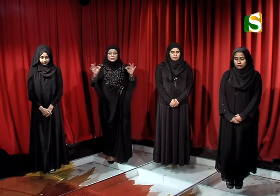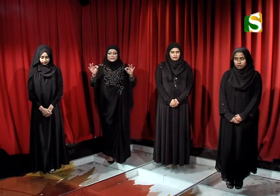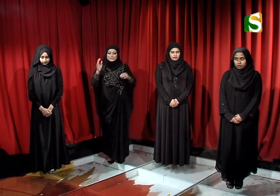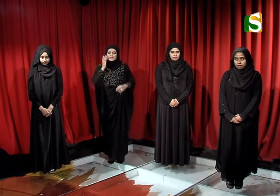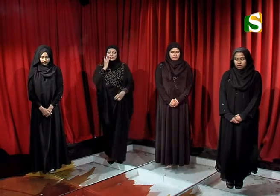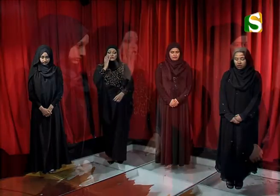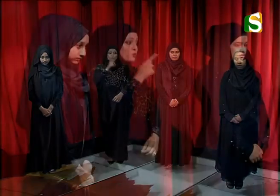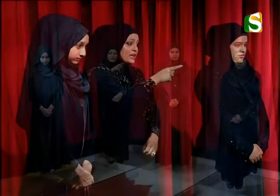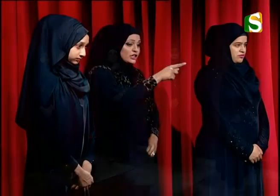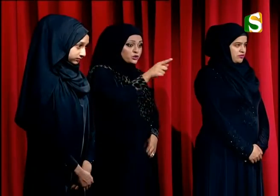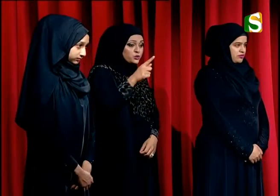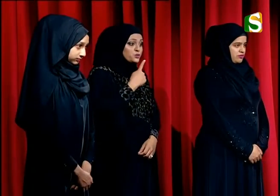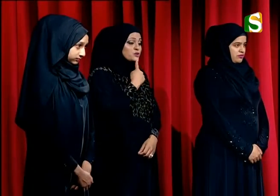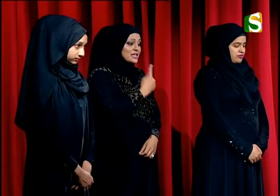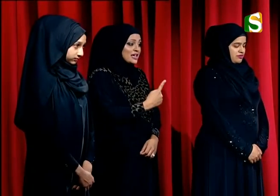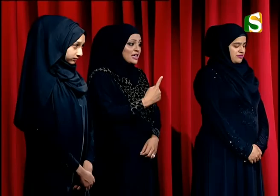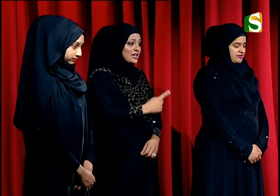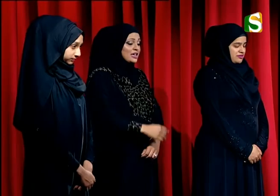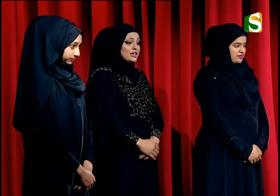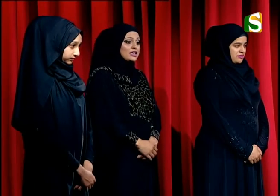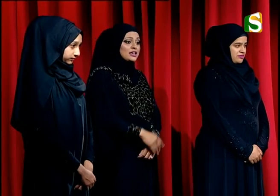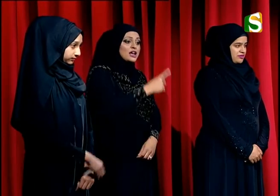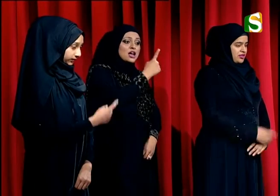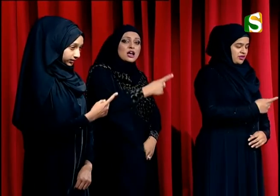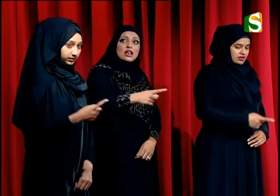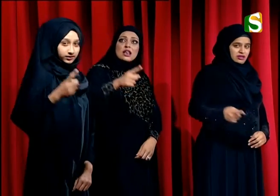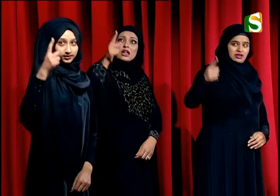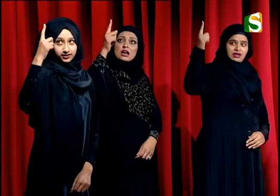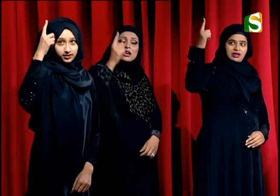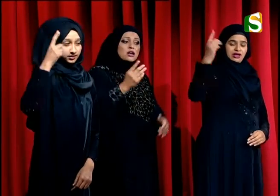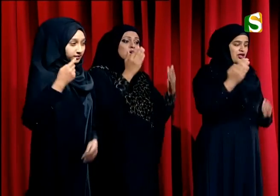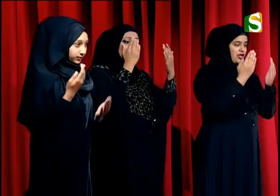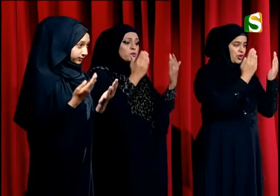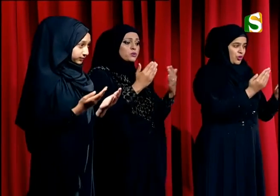gives peace when you say,